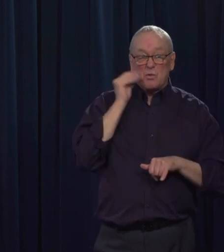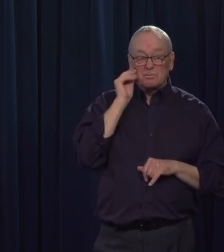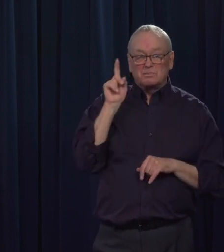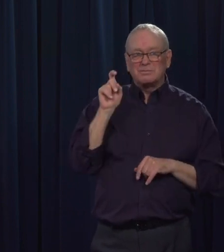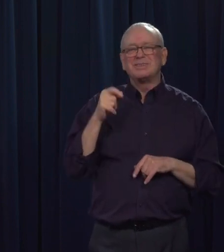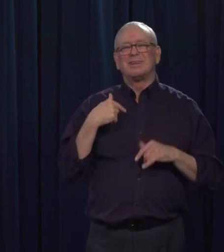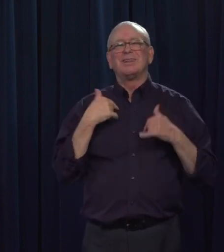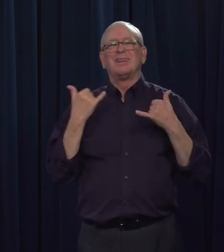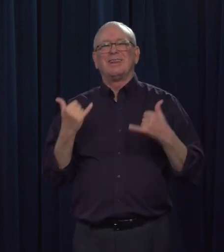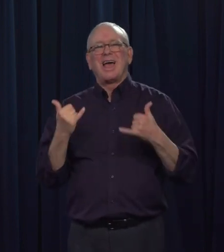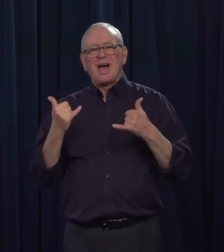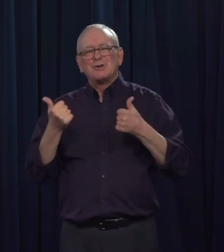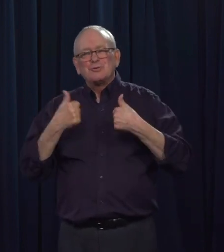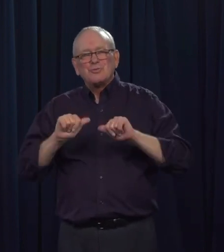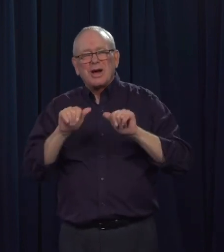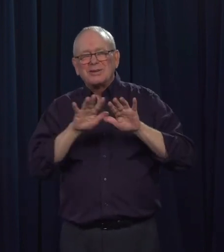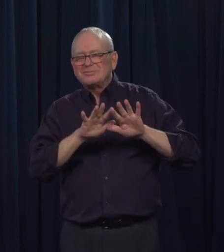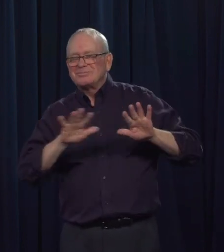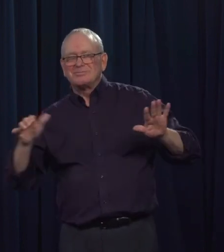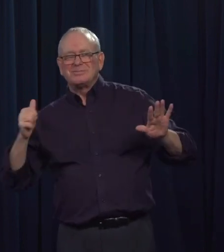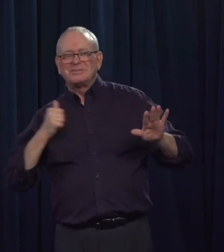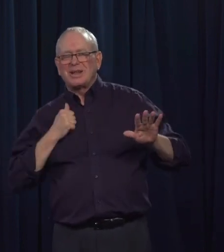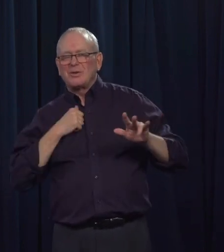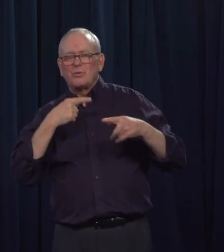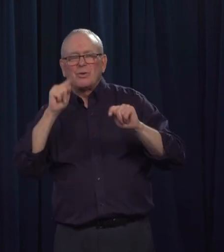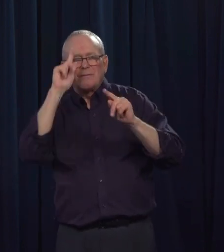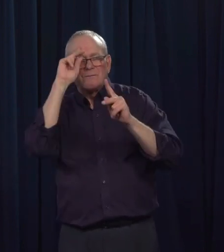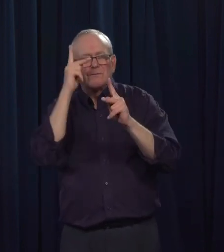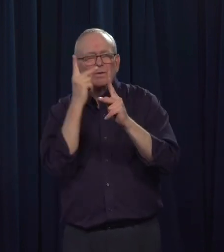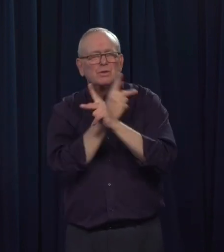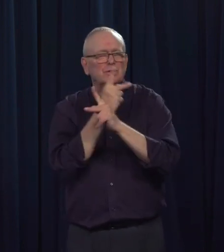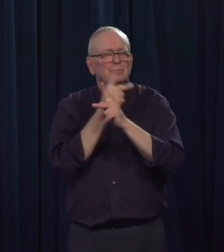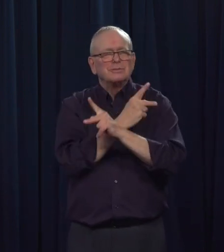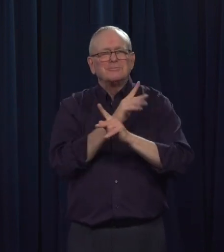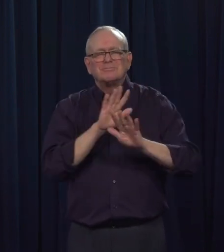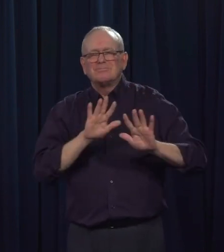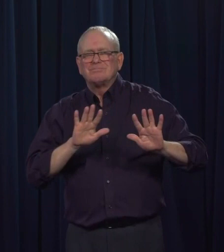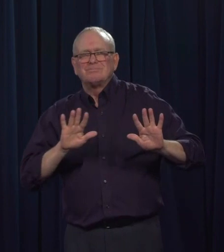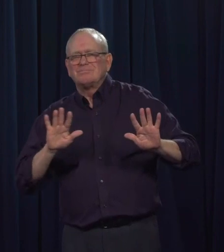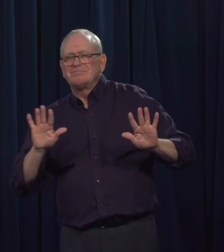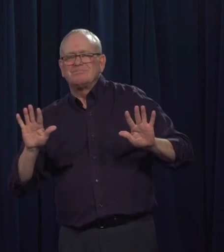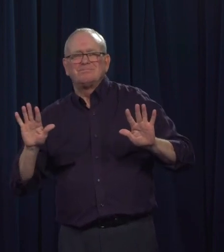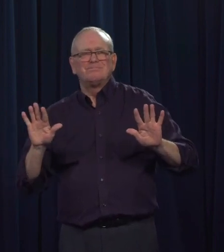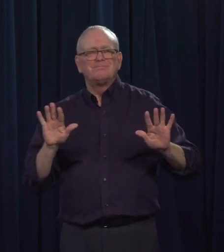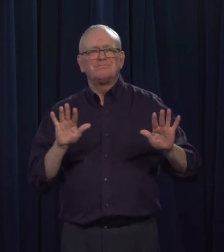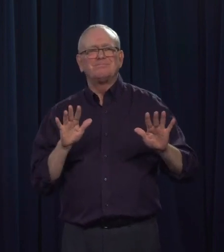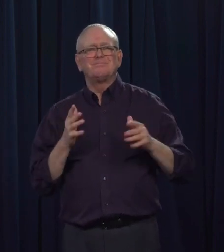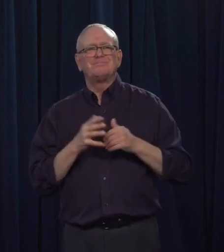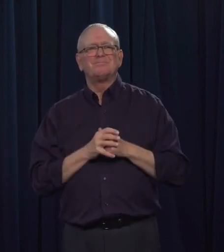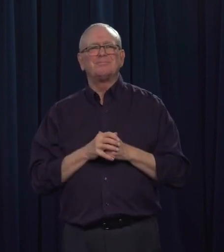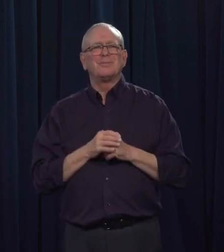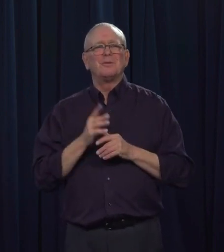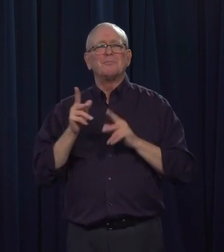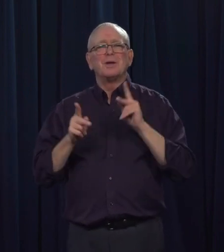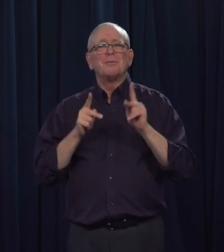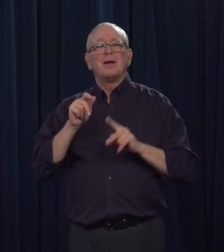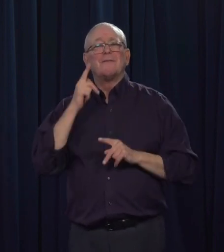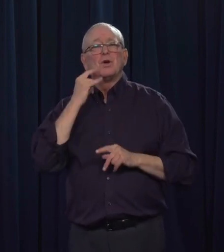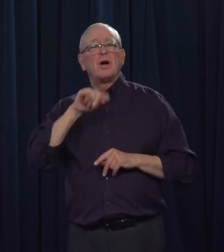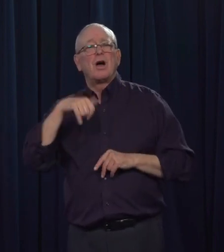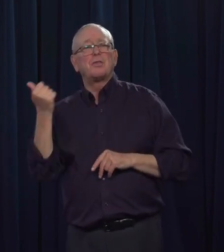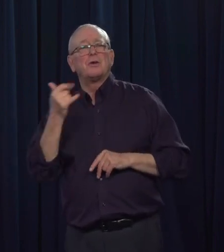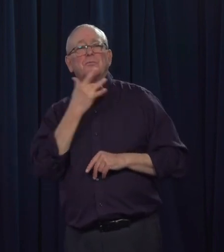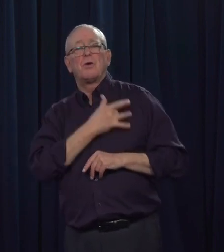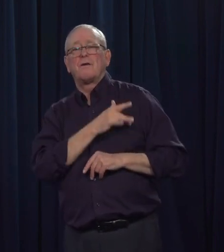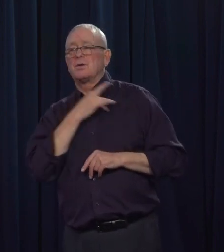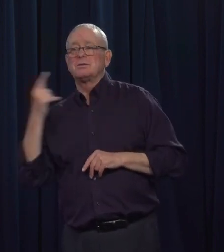might stop, I guess it wouldn't be stopping people from coming in, but when we might ask people to self-isolate when they've come